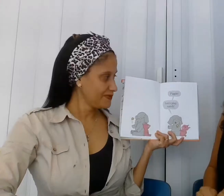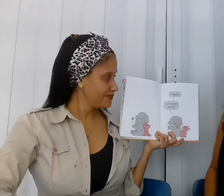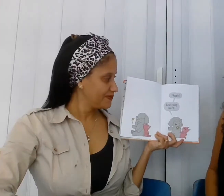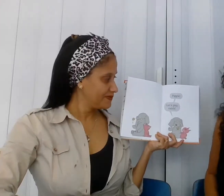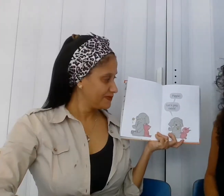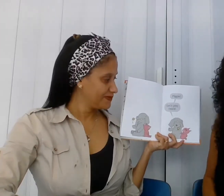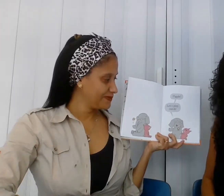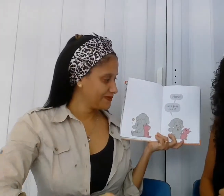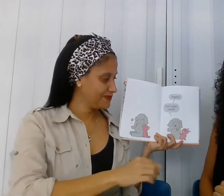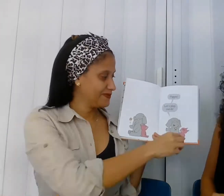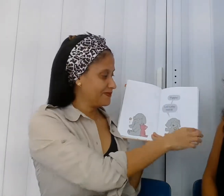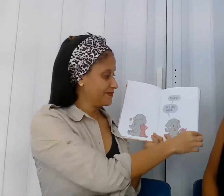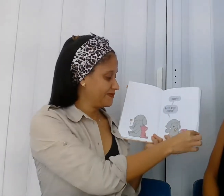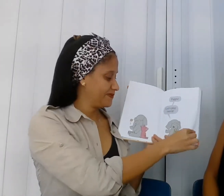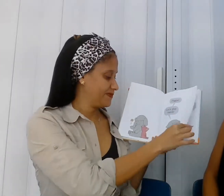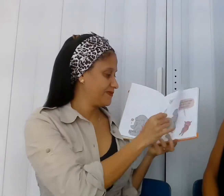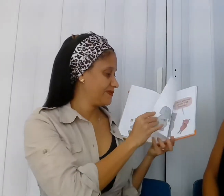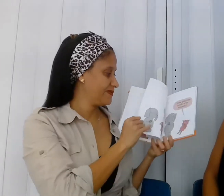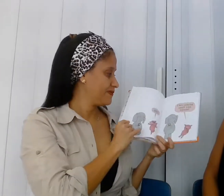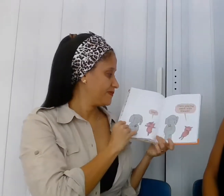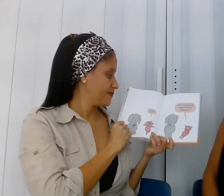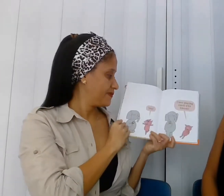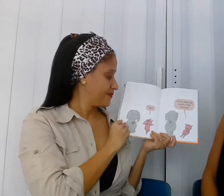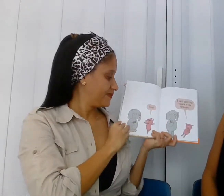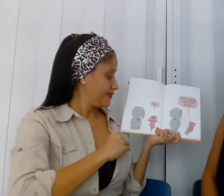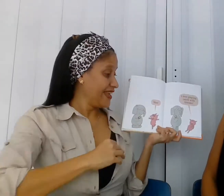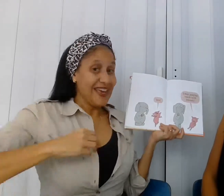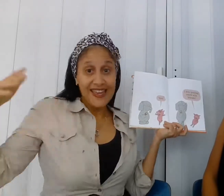Piggy, let's play catch.